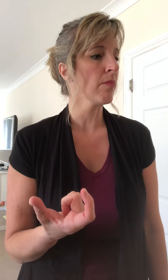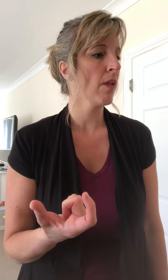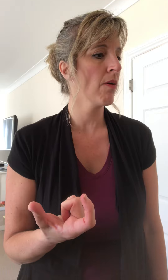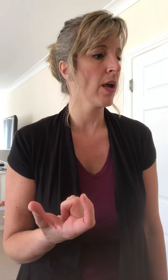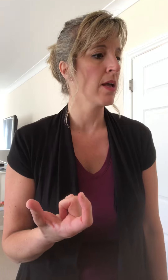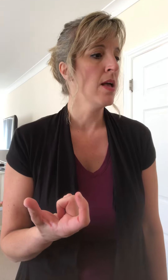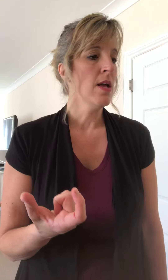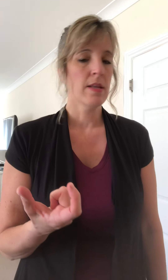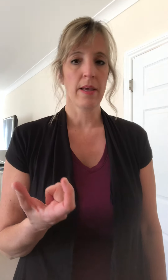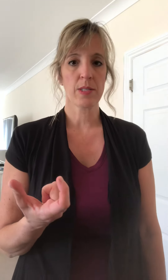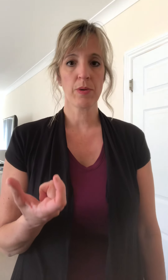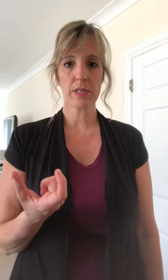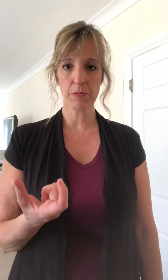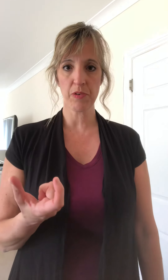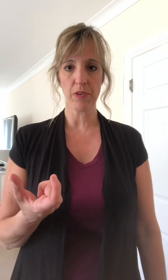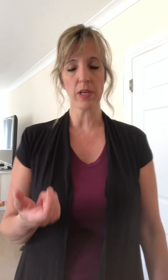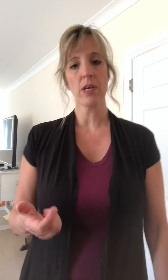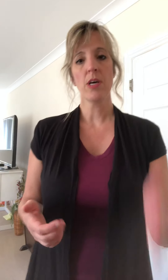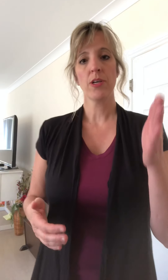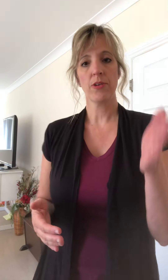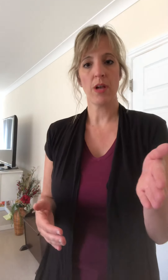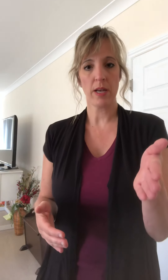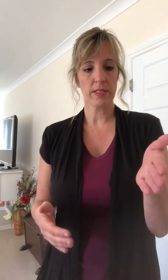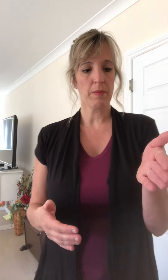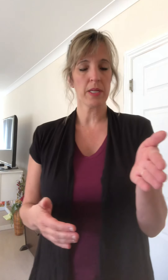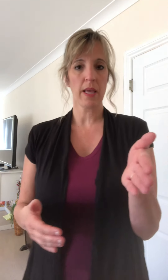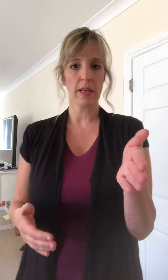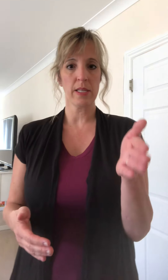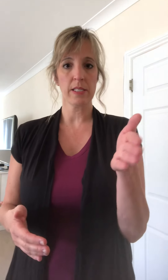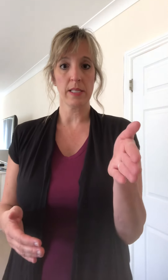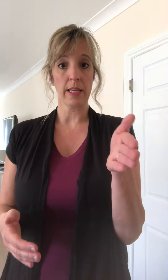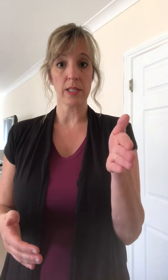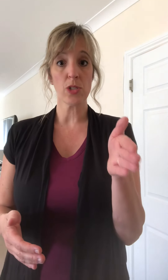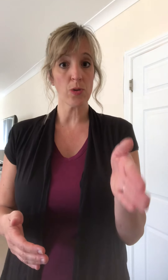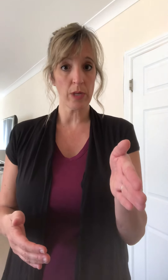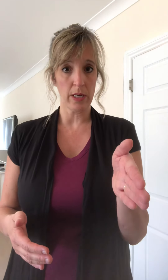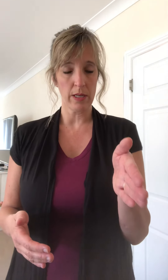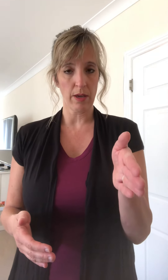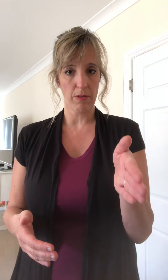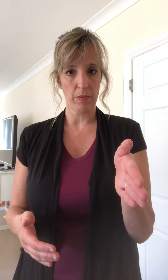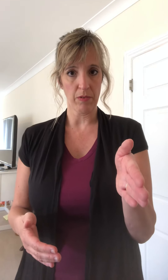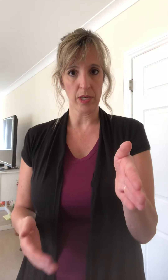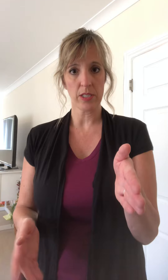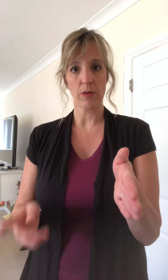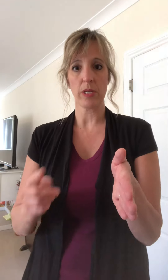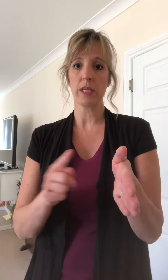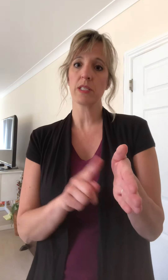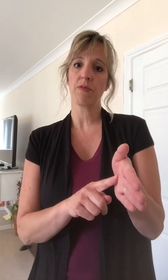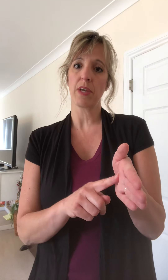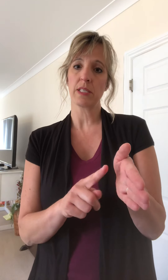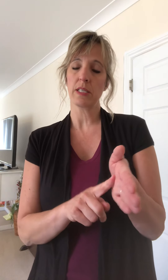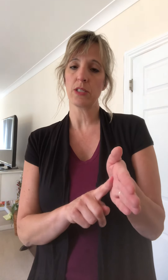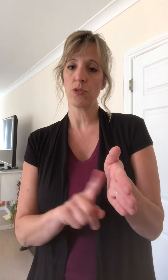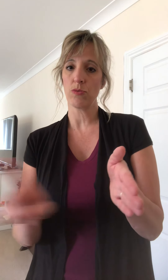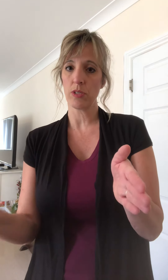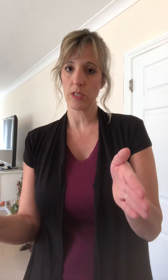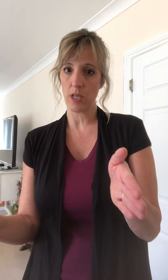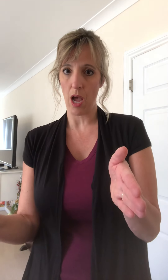All right, next one is movie. Your non-dominant hand is like the screen of the movie, so it is facing to the